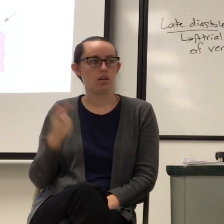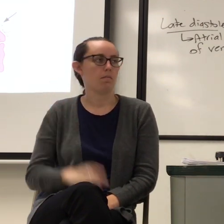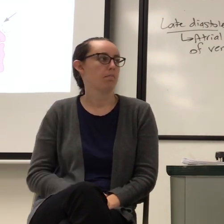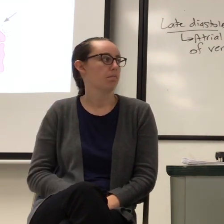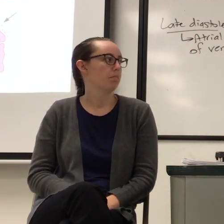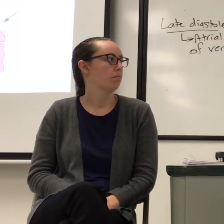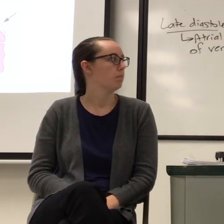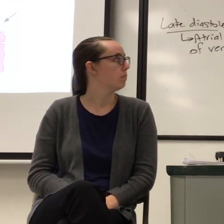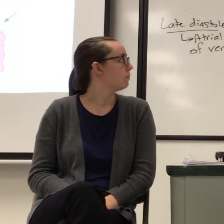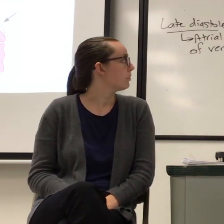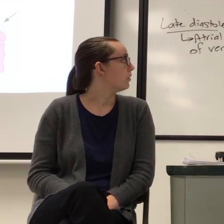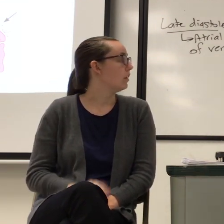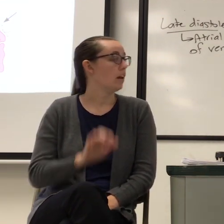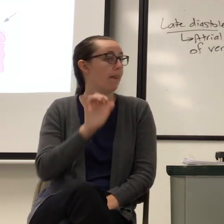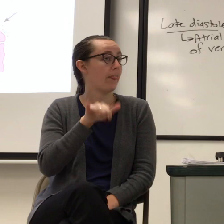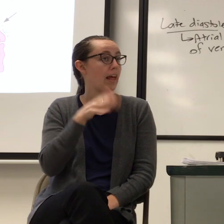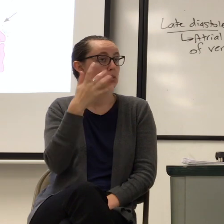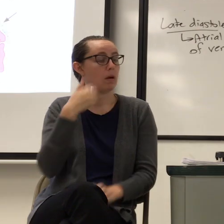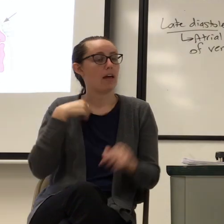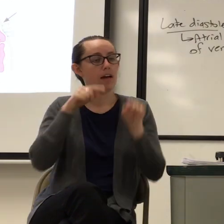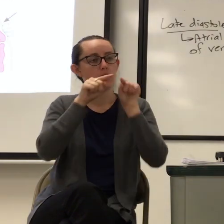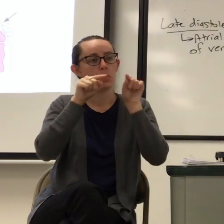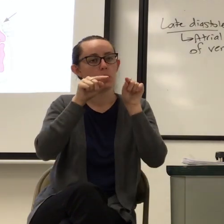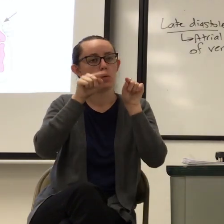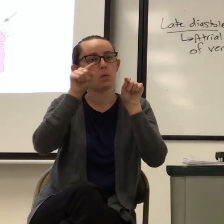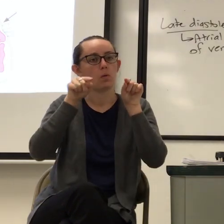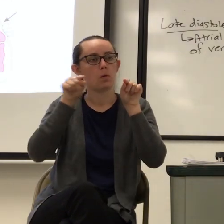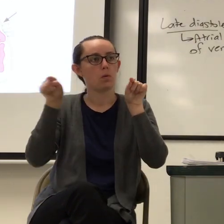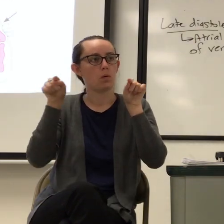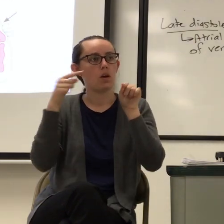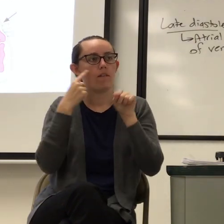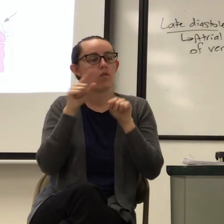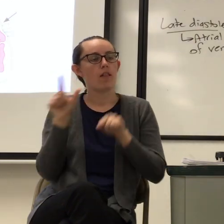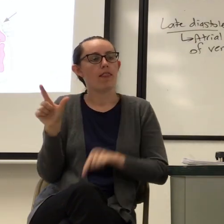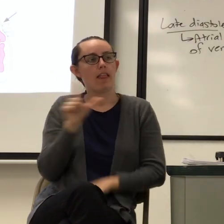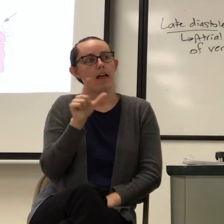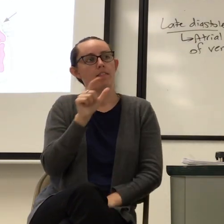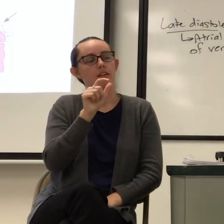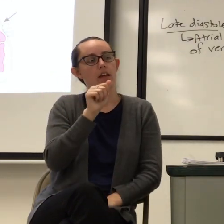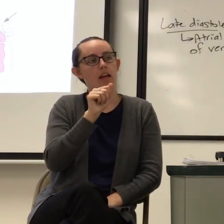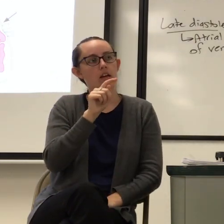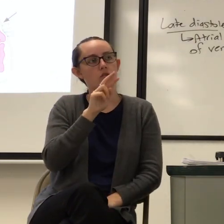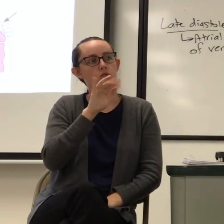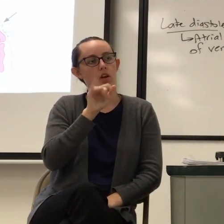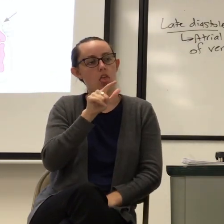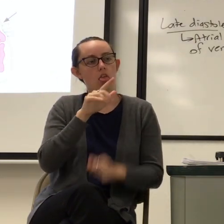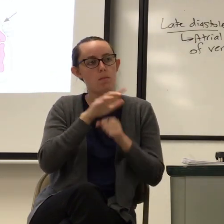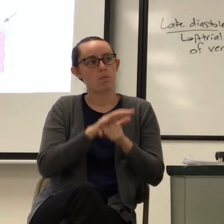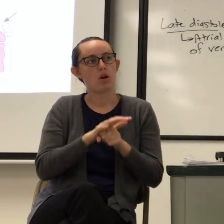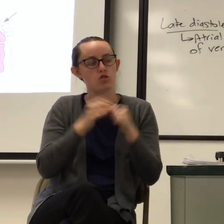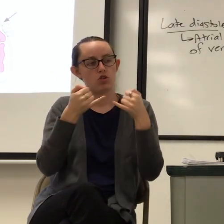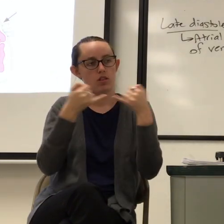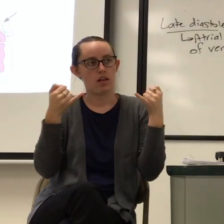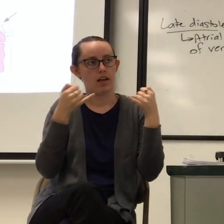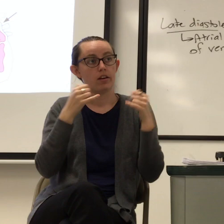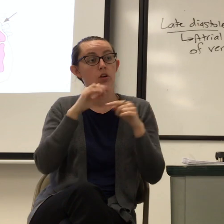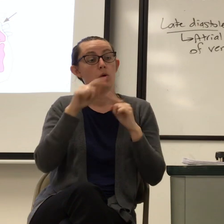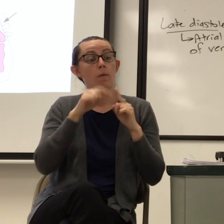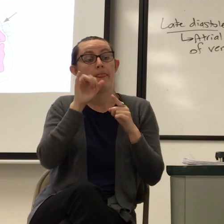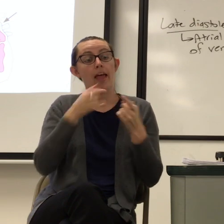Now, that's why I put that little blip in the left atrial pressure line. And when that occurs, it causes a little